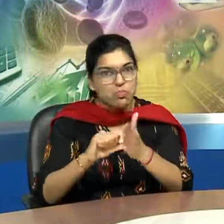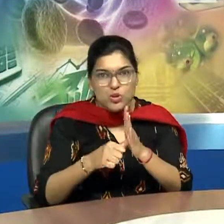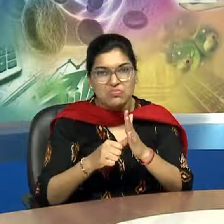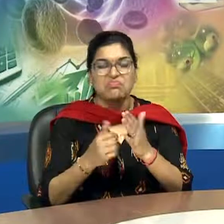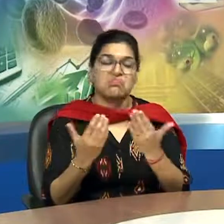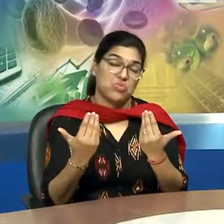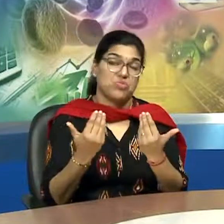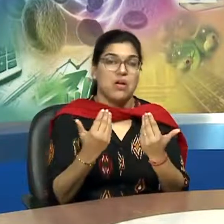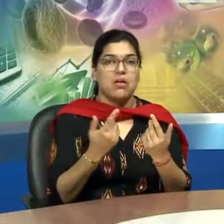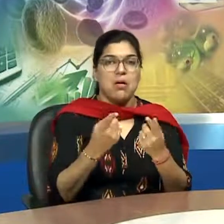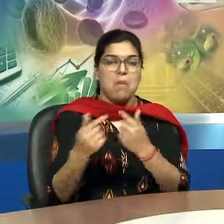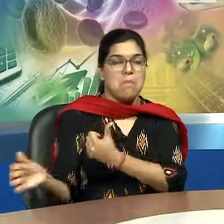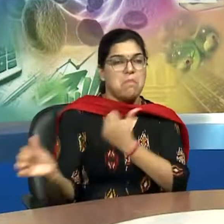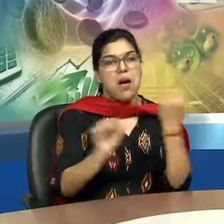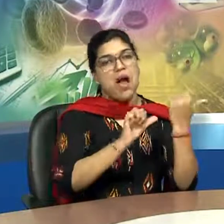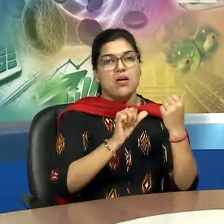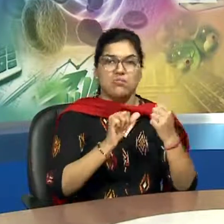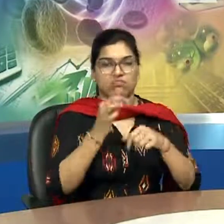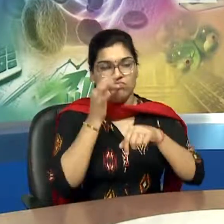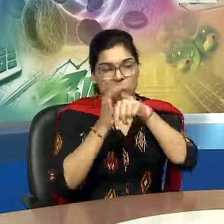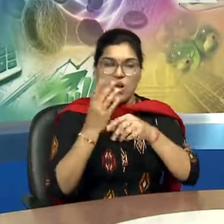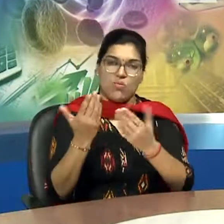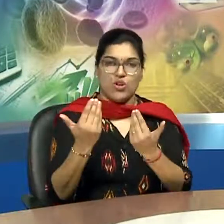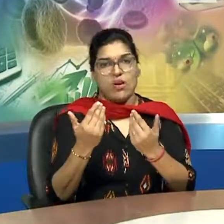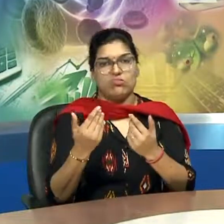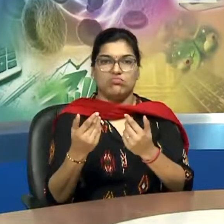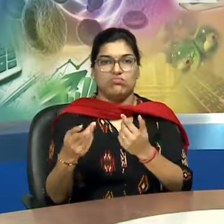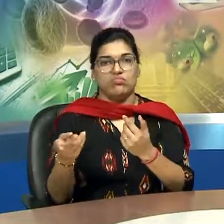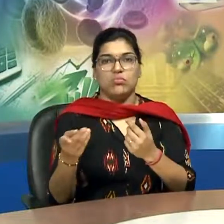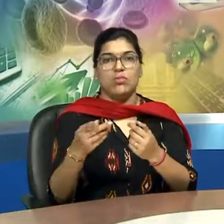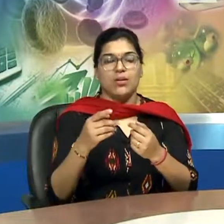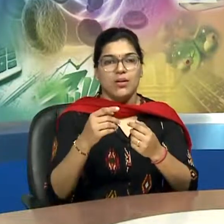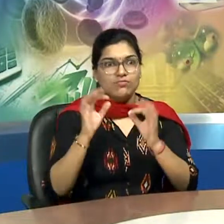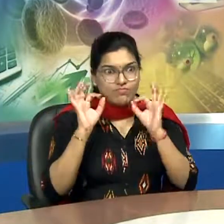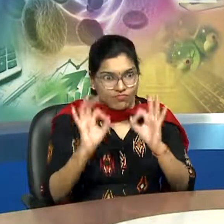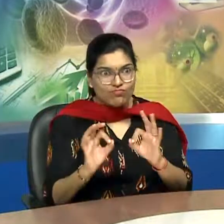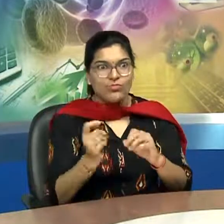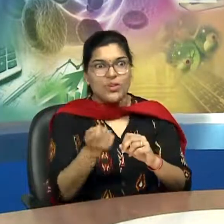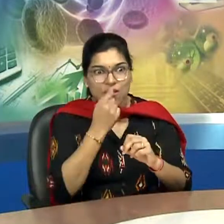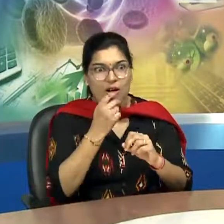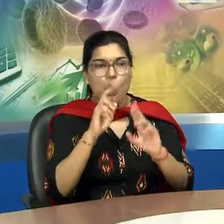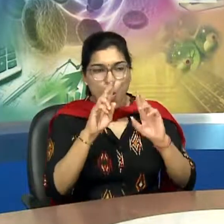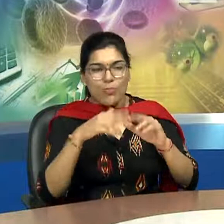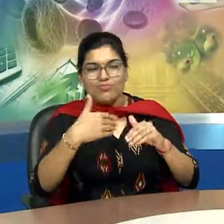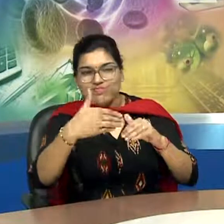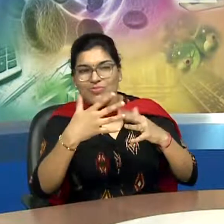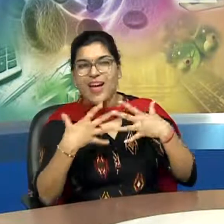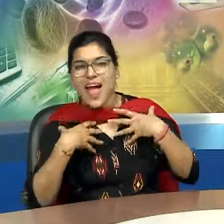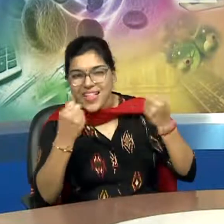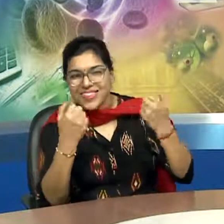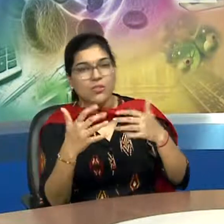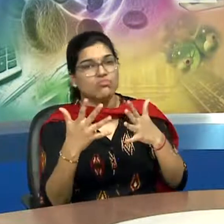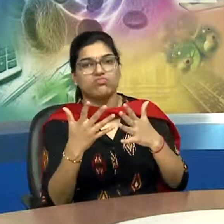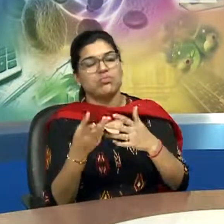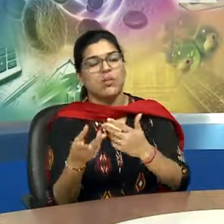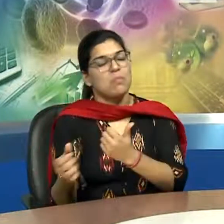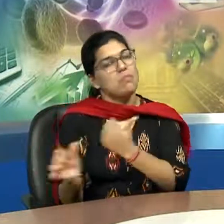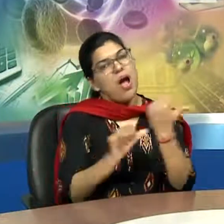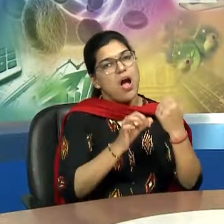and be firm on the decision that he will be courageous and will not go back to the bad habit